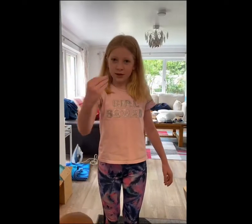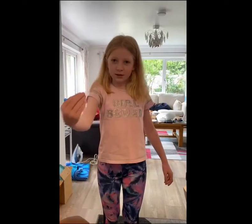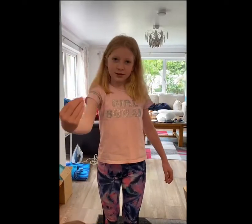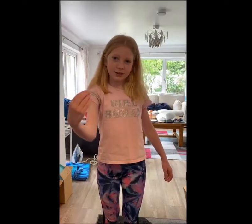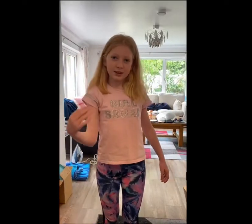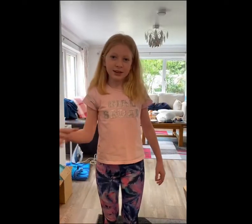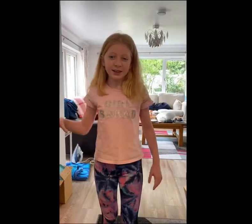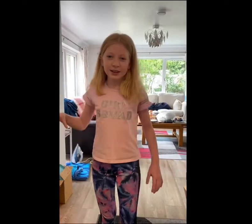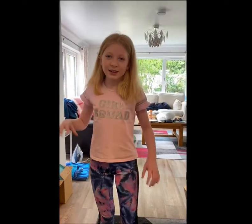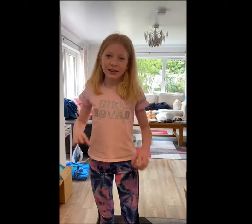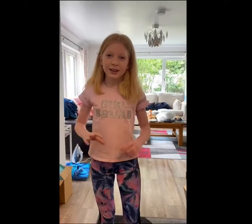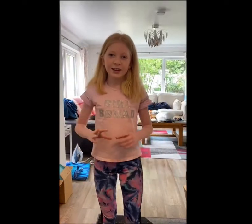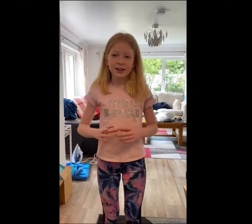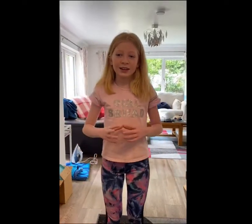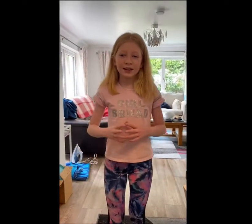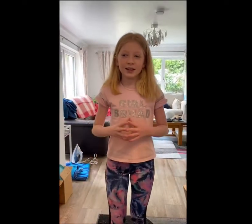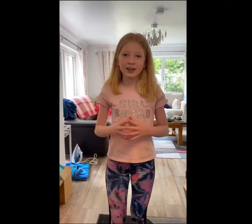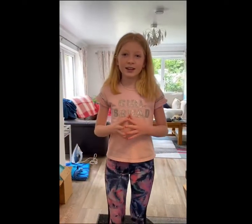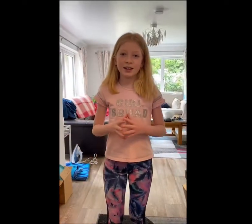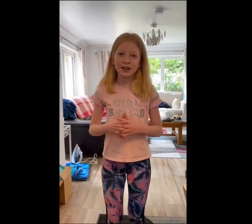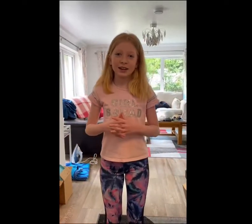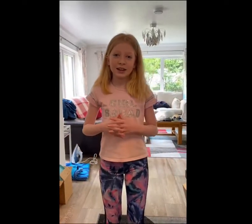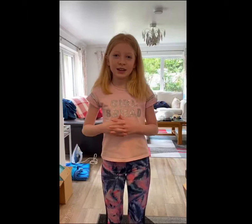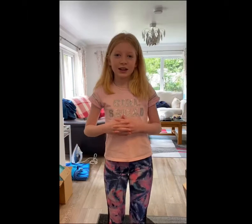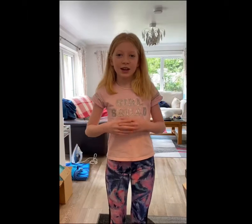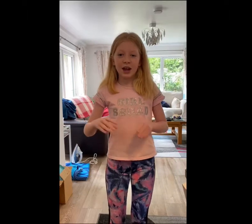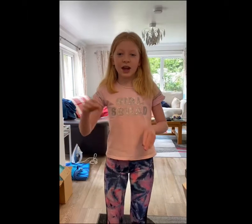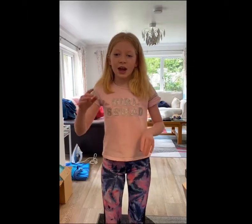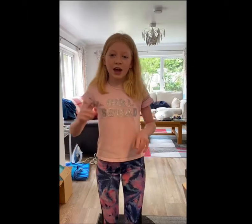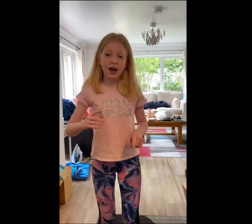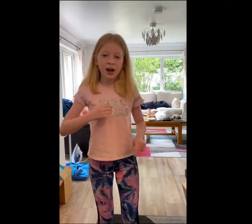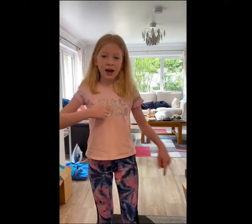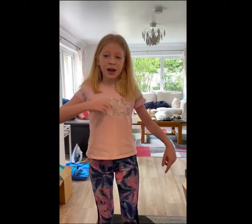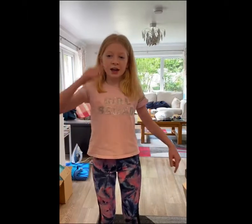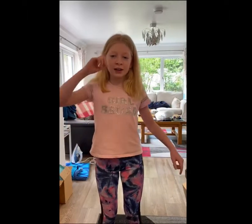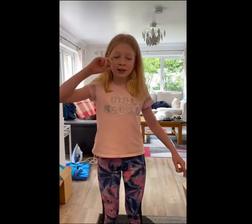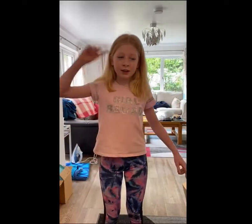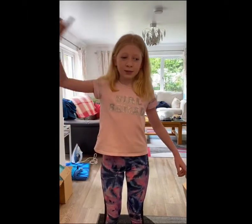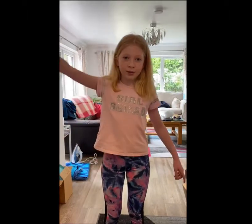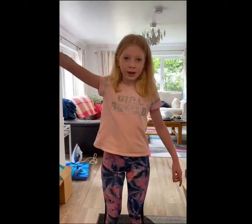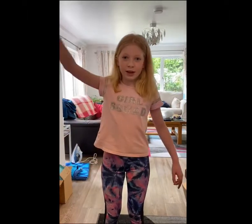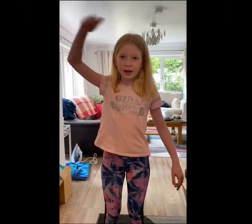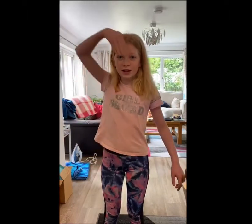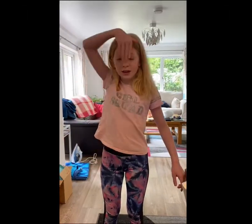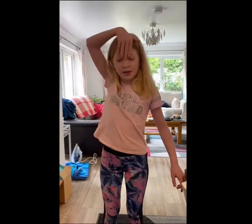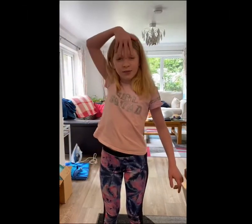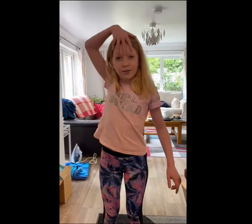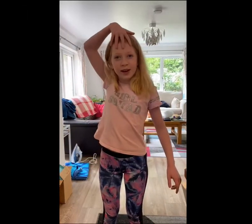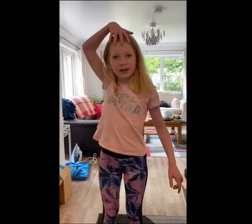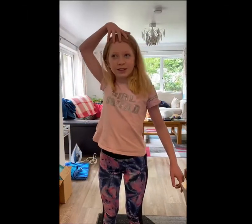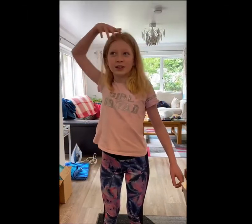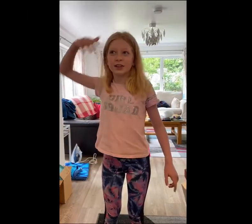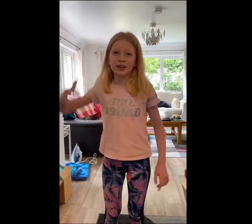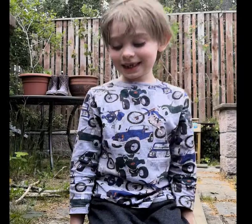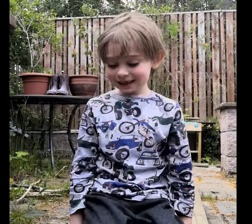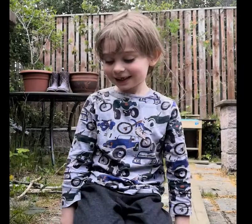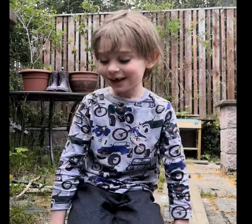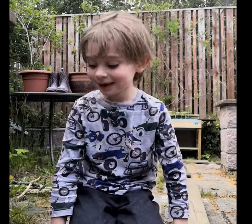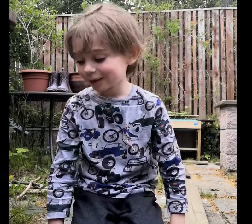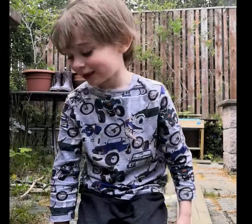fox. I spy a badger. I spy a badger. I'm doing